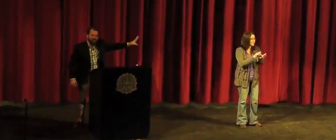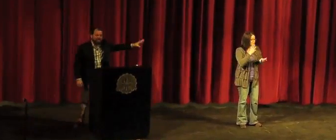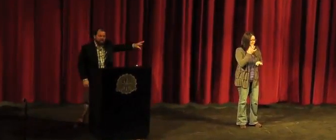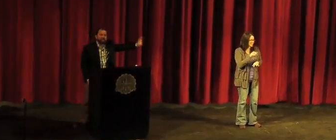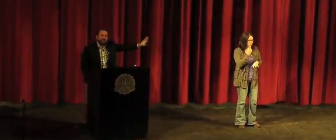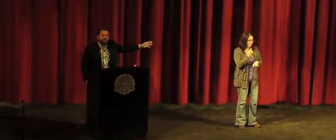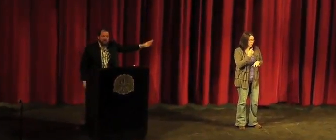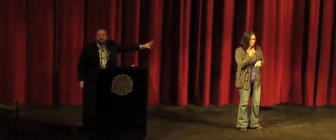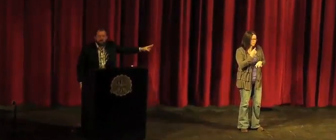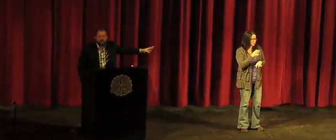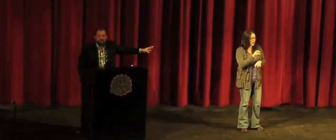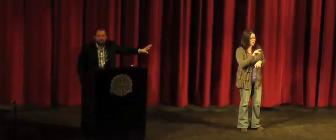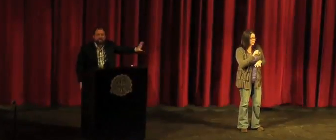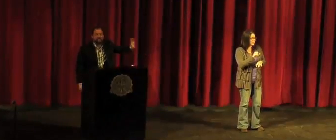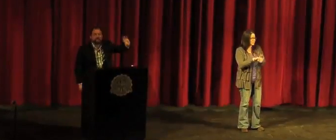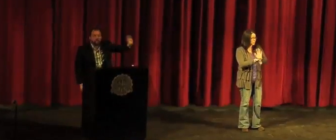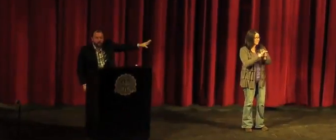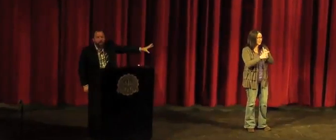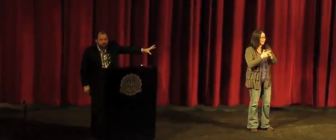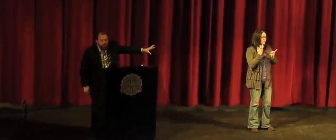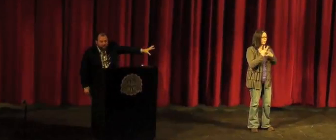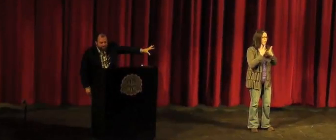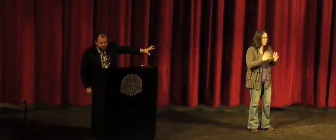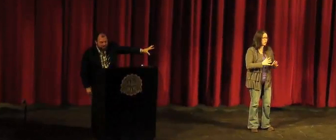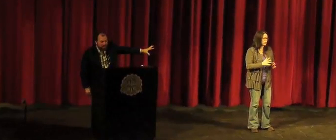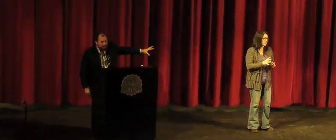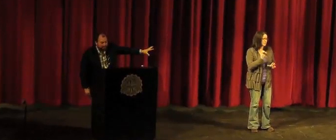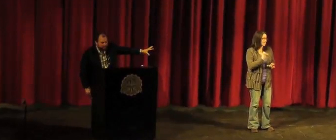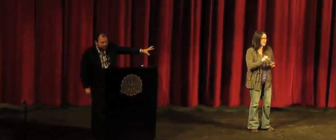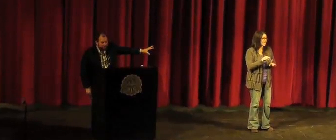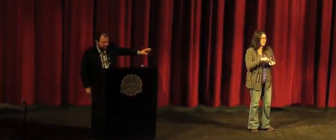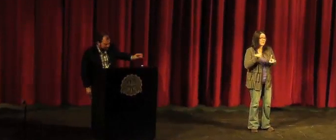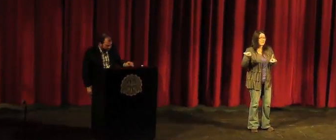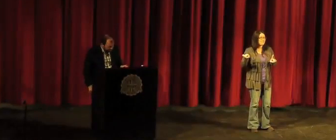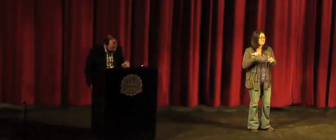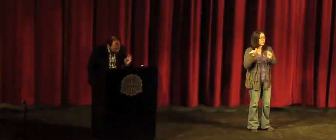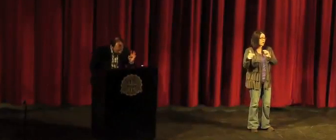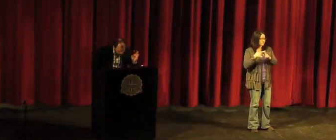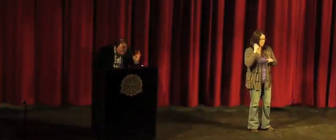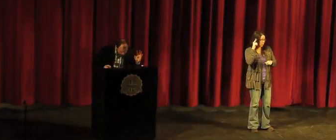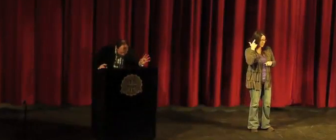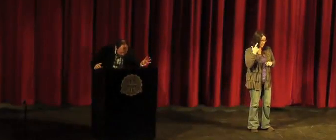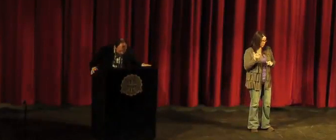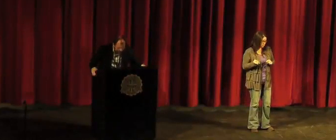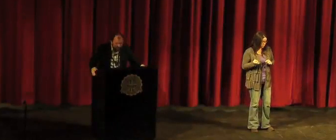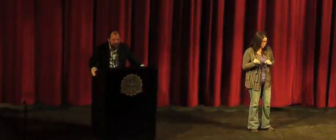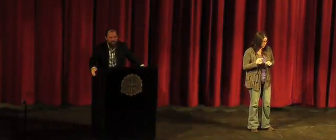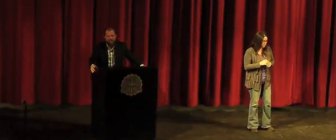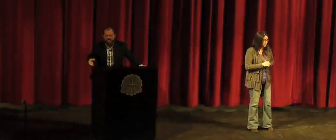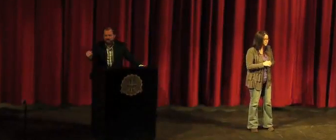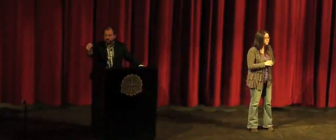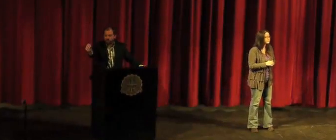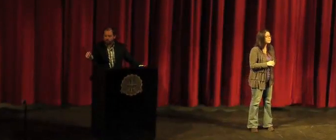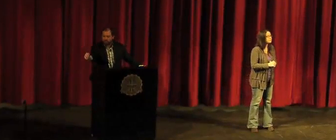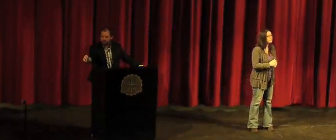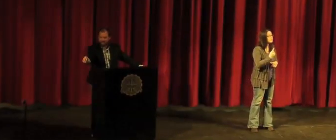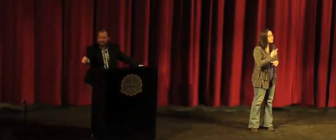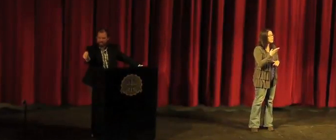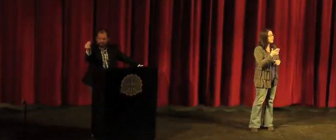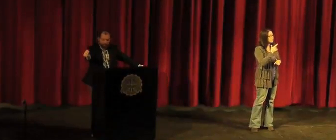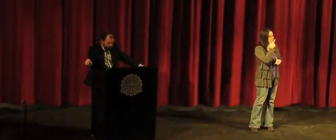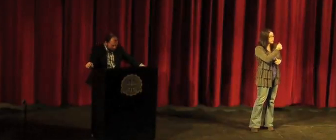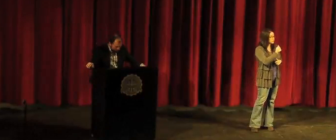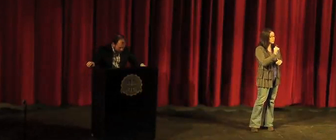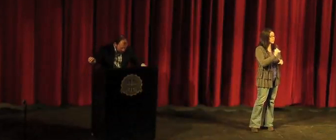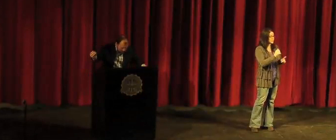those colonies that was founded by criminals, and it's a long ways from London. Okay. What's interesting is that George